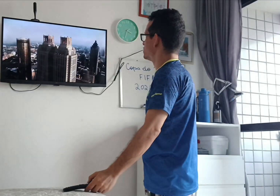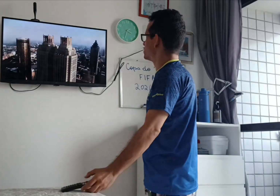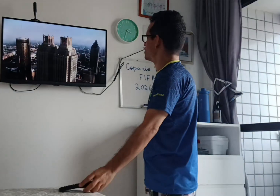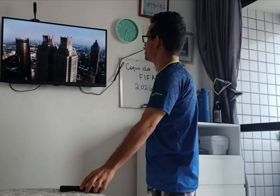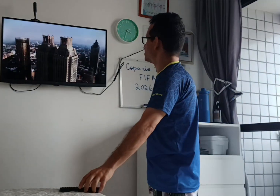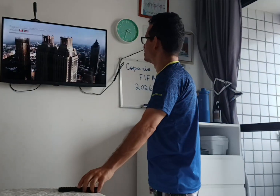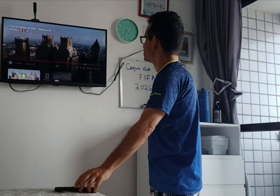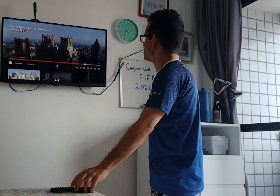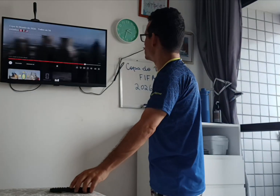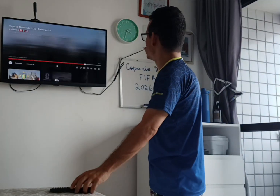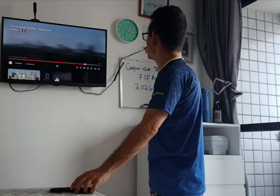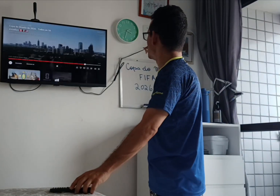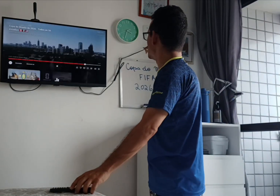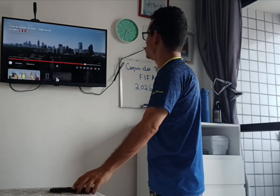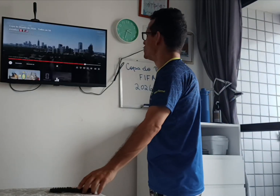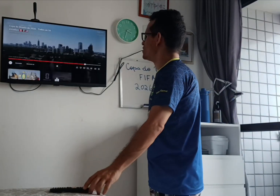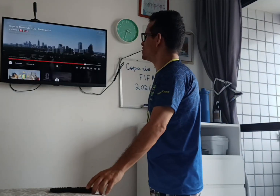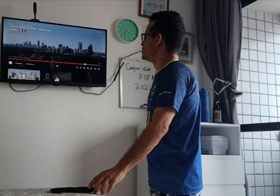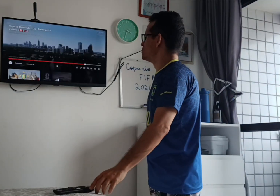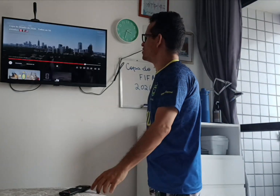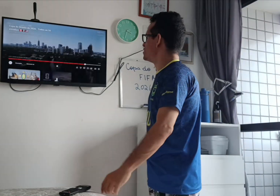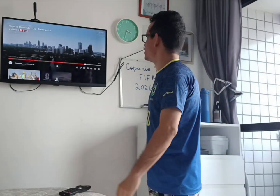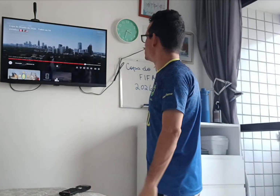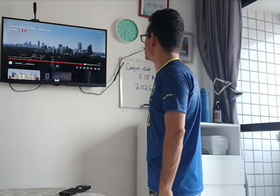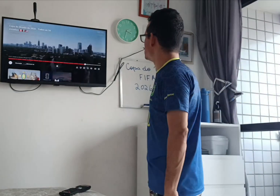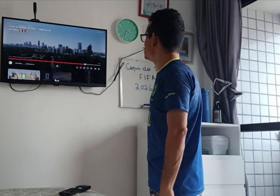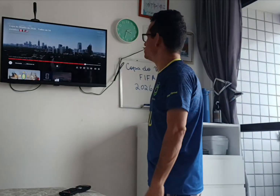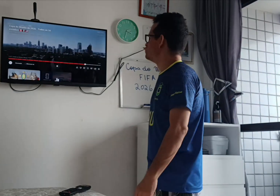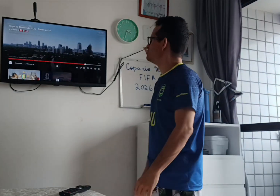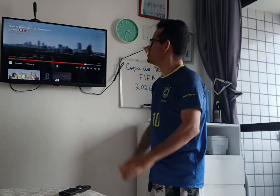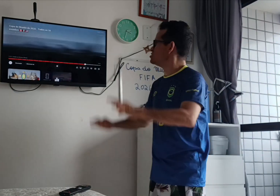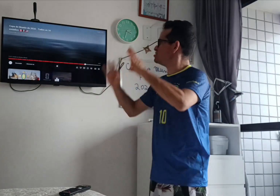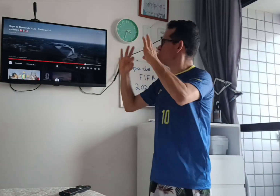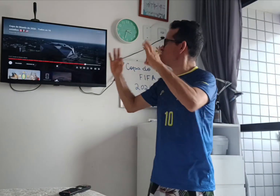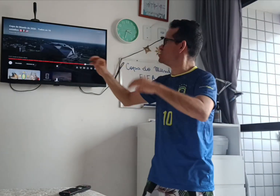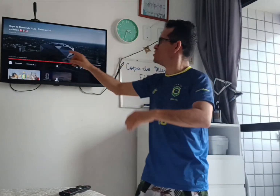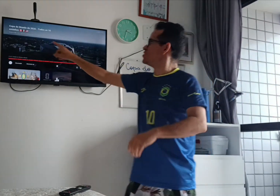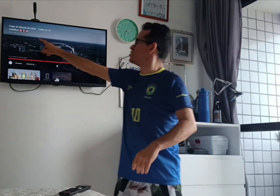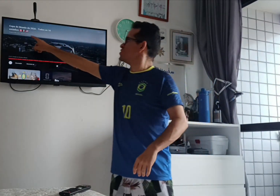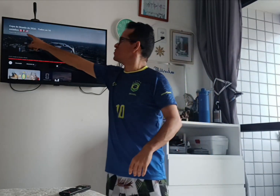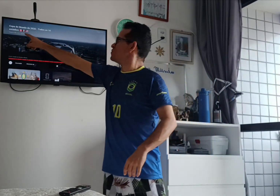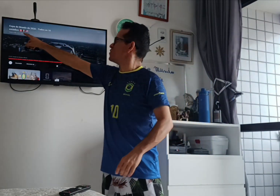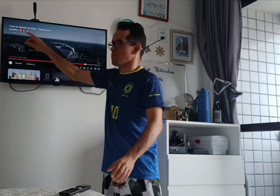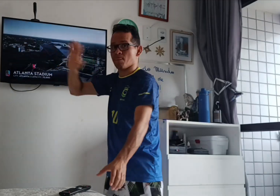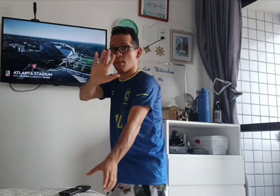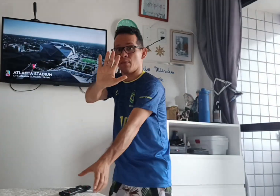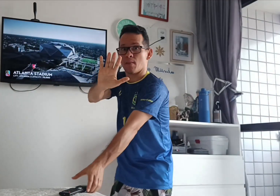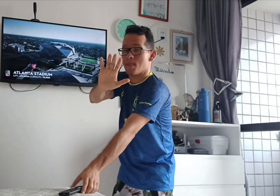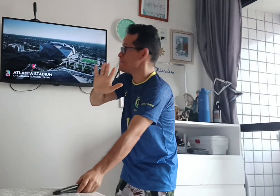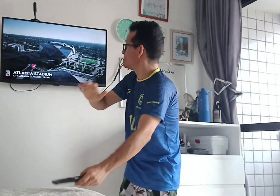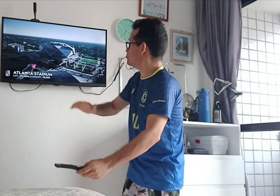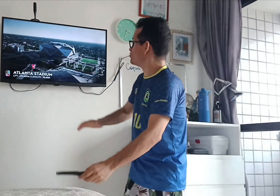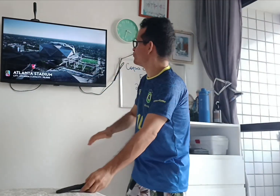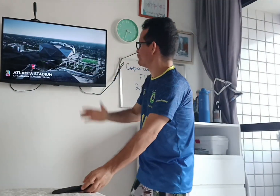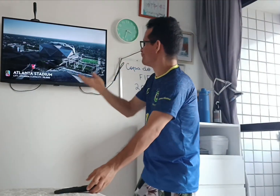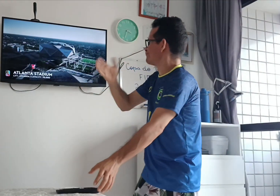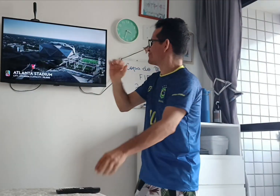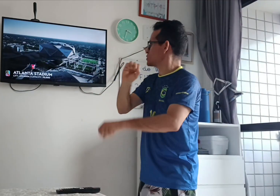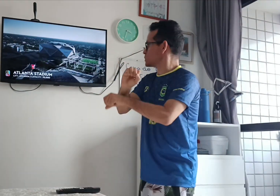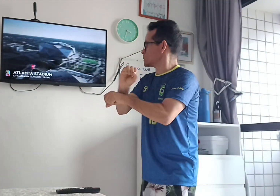to comfort food staples like fried chicken and beach cobbler. Atlanta Stadium, known as the Mercedes-Benz Stadium, is a